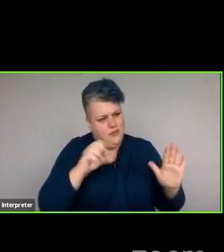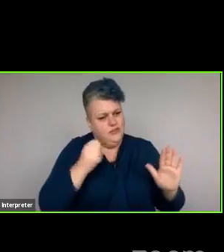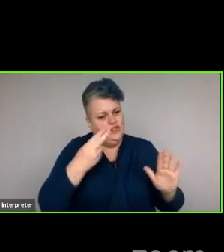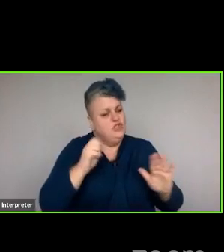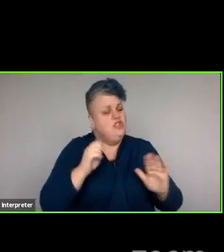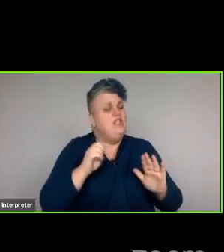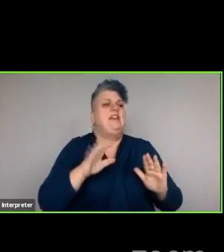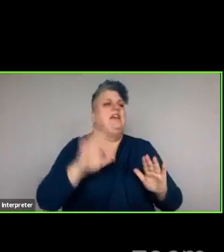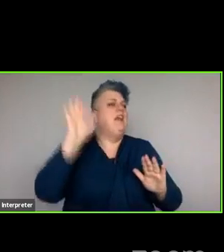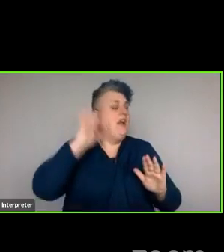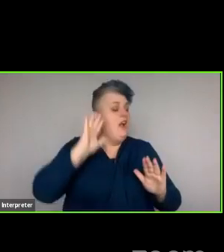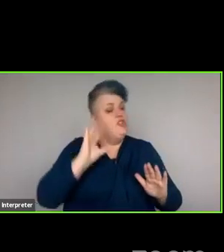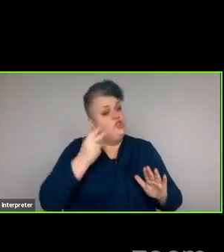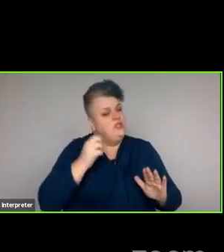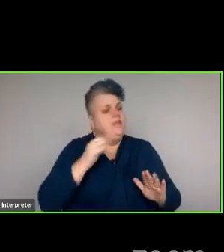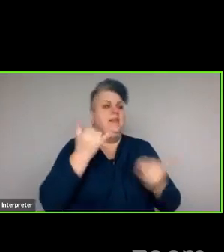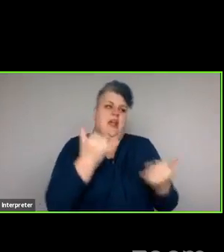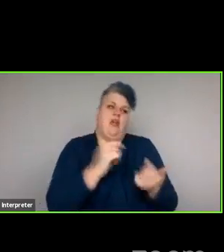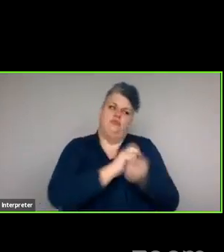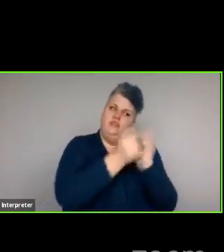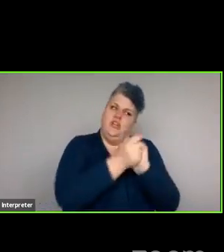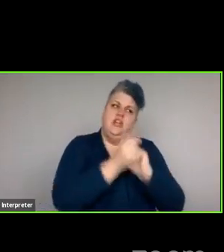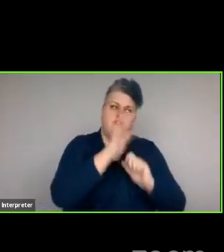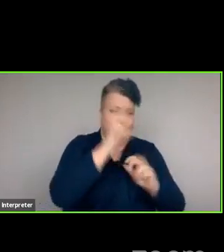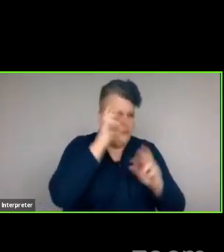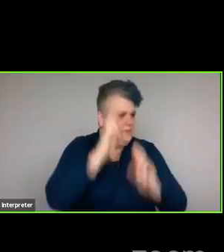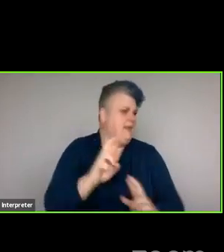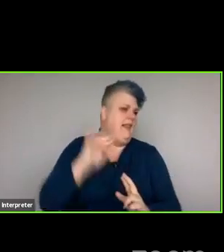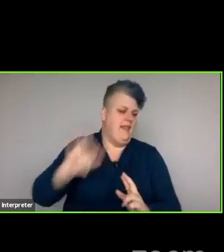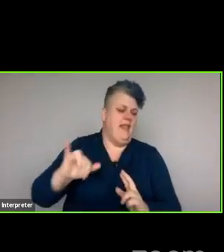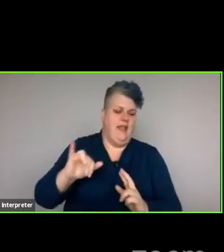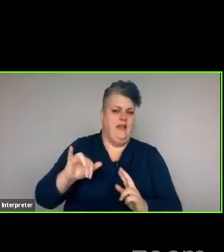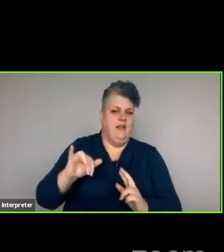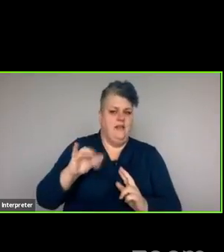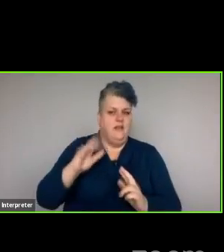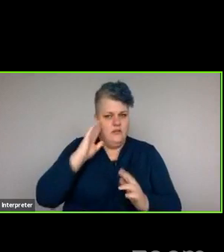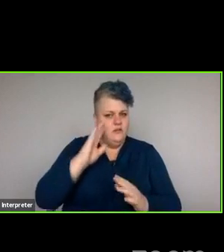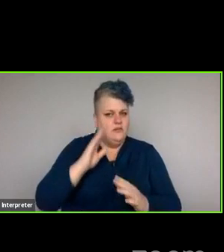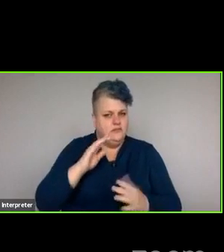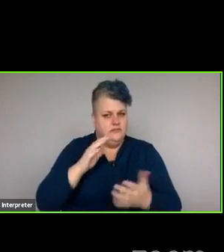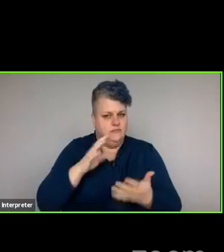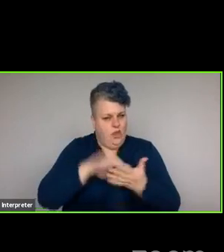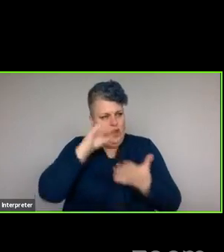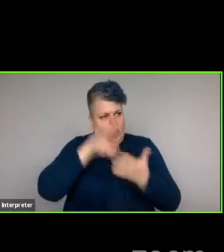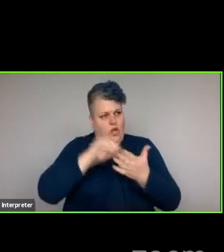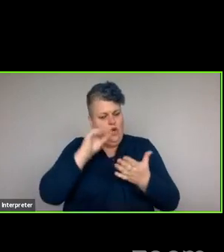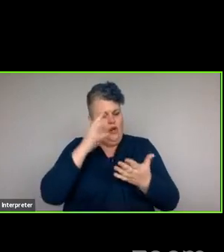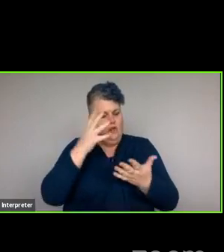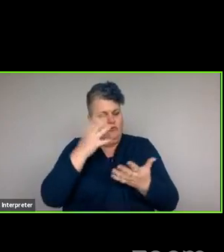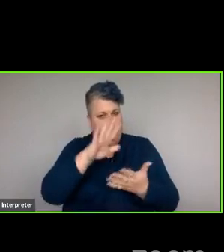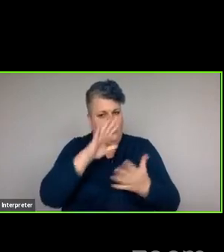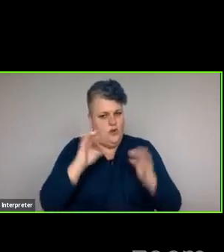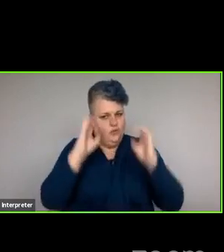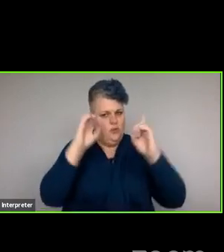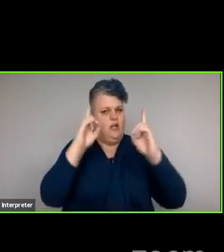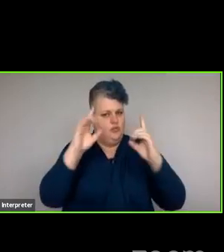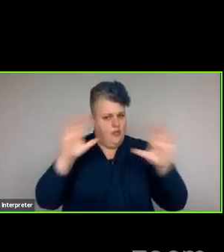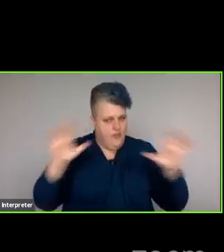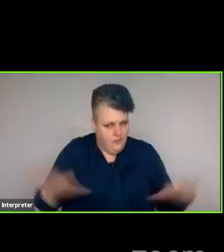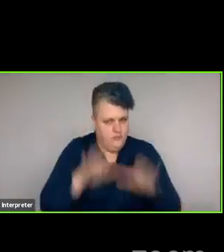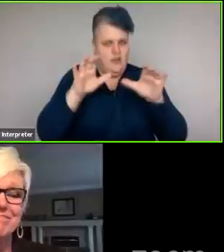she for several years, and to take what you know about protecting the LGBT community and really put it into action.